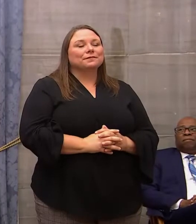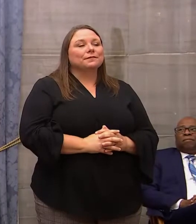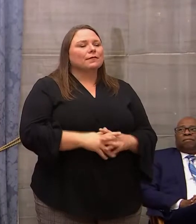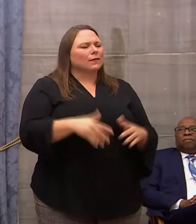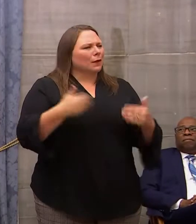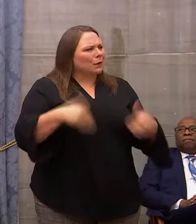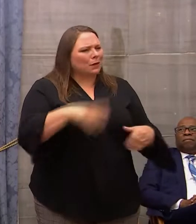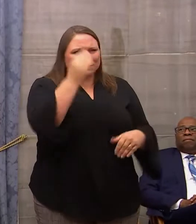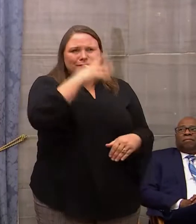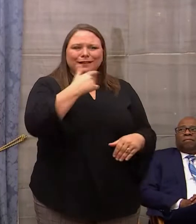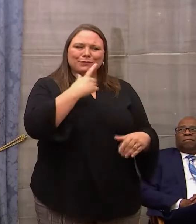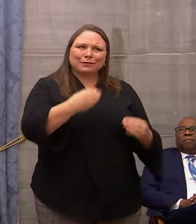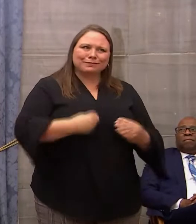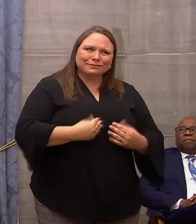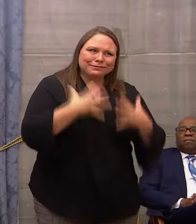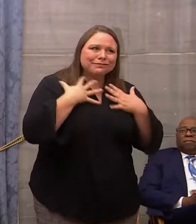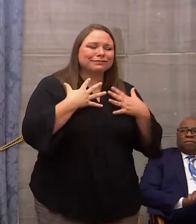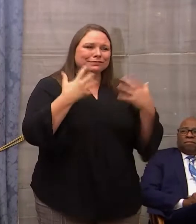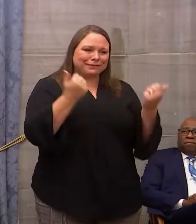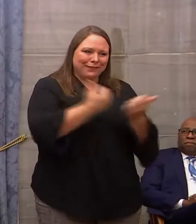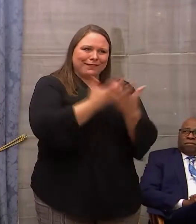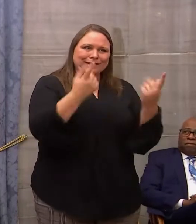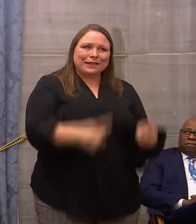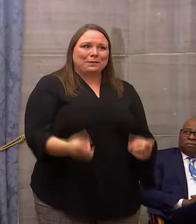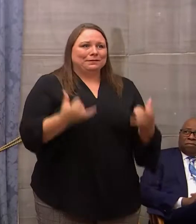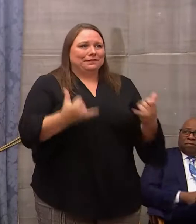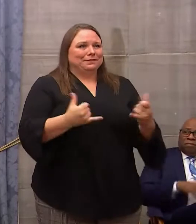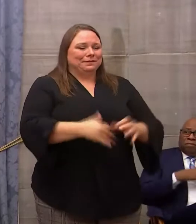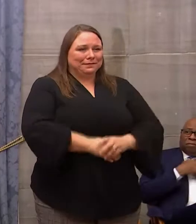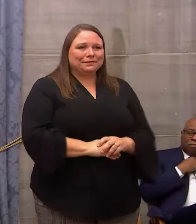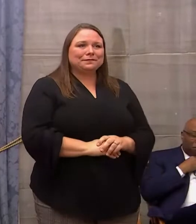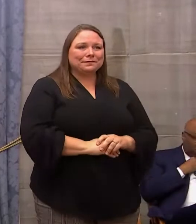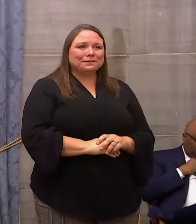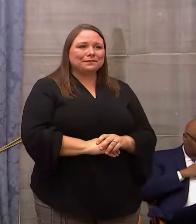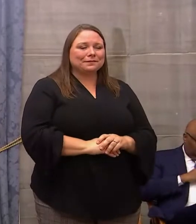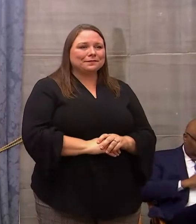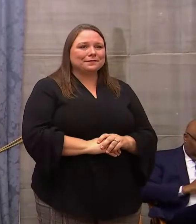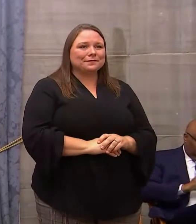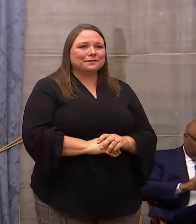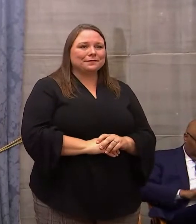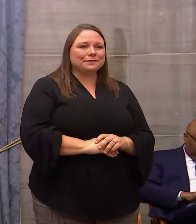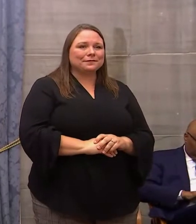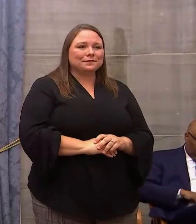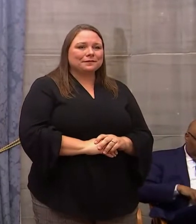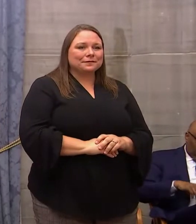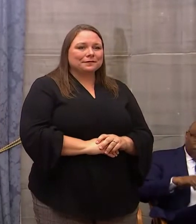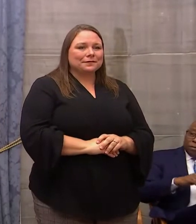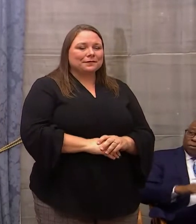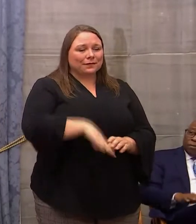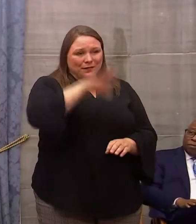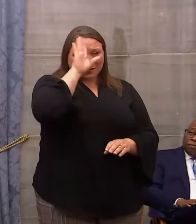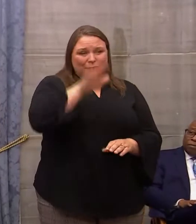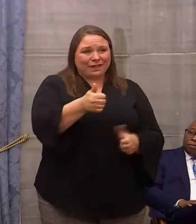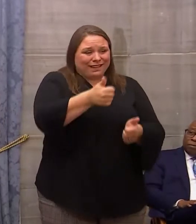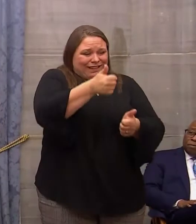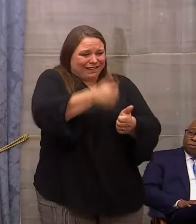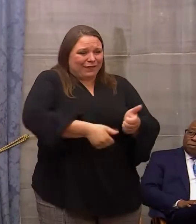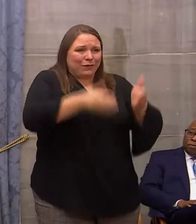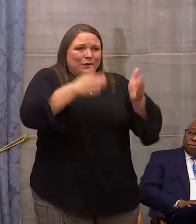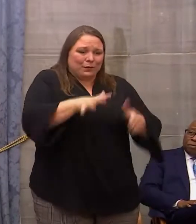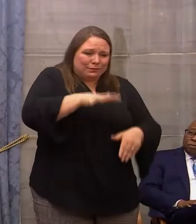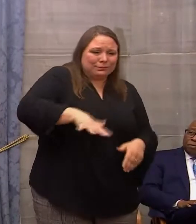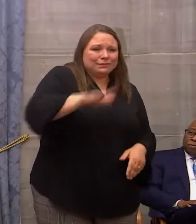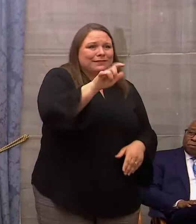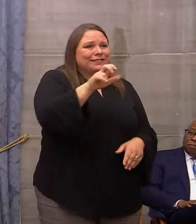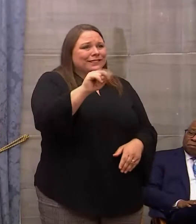I'm very encouraged and inspired by what's happening here today. Certainly, every Tennessean